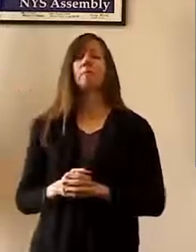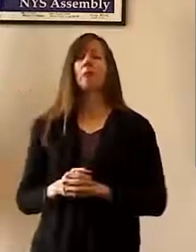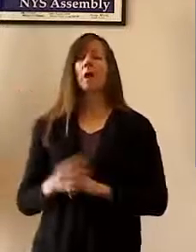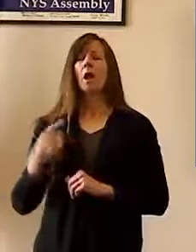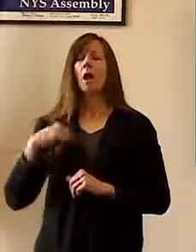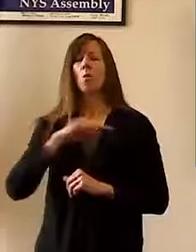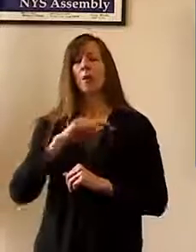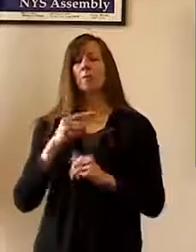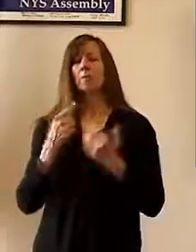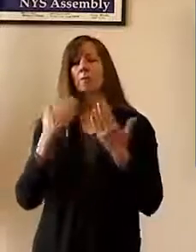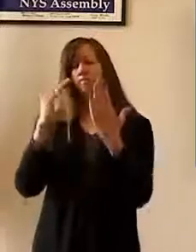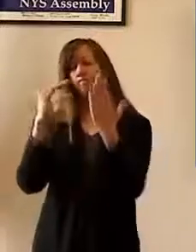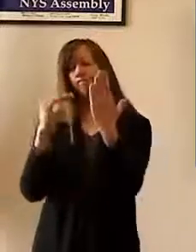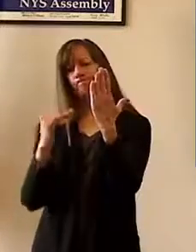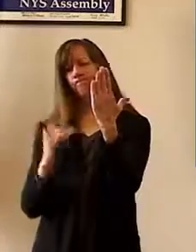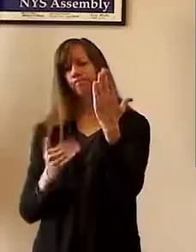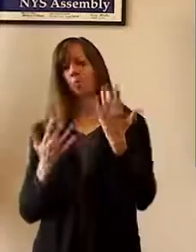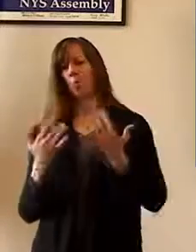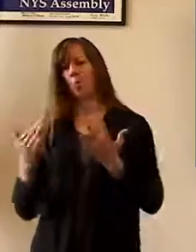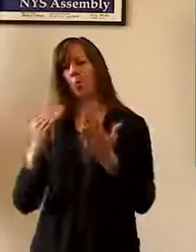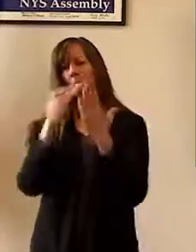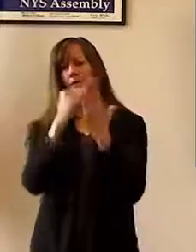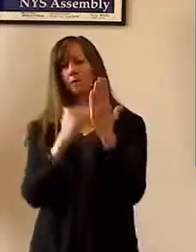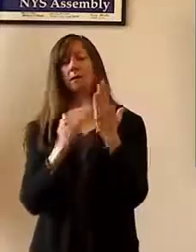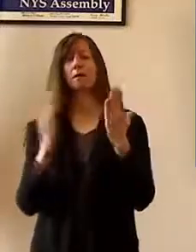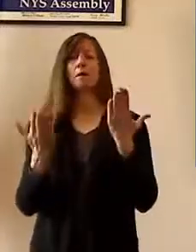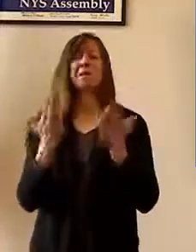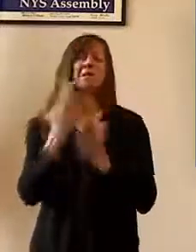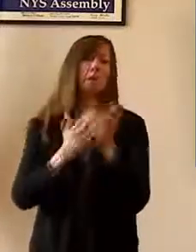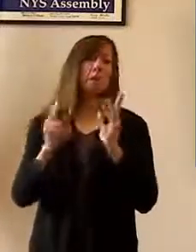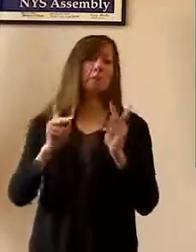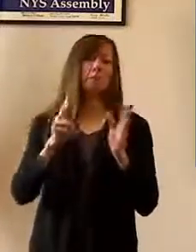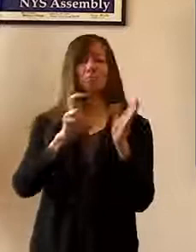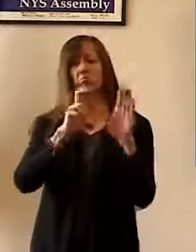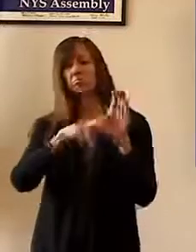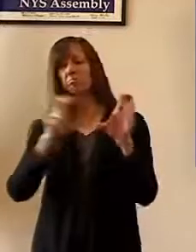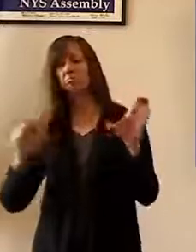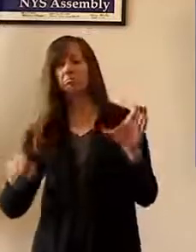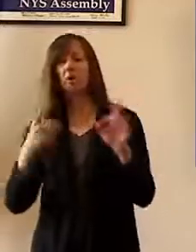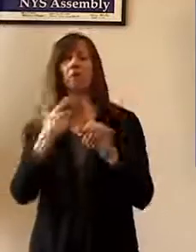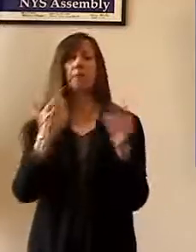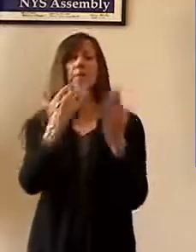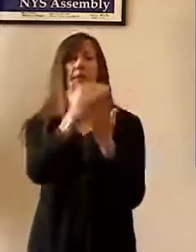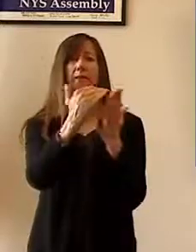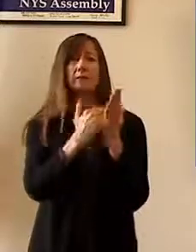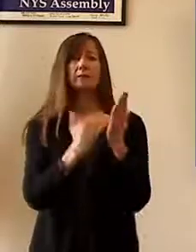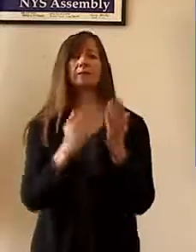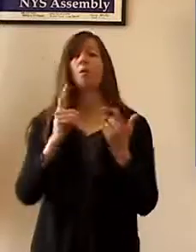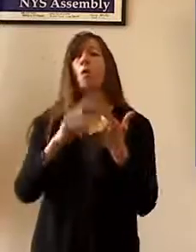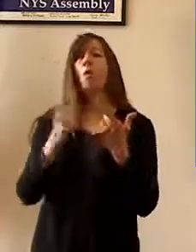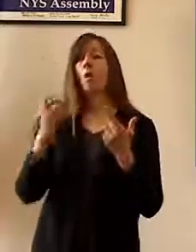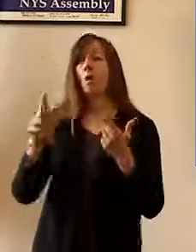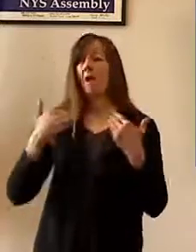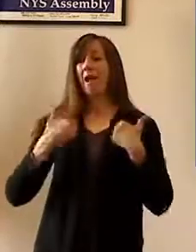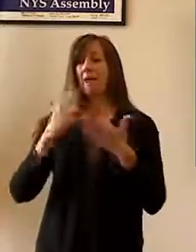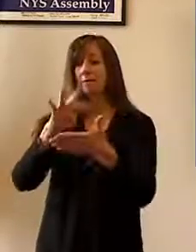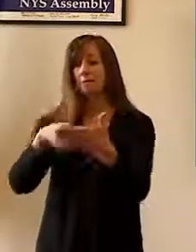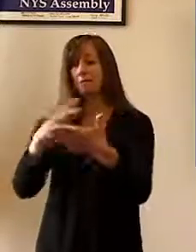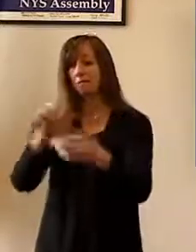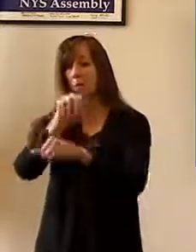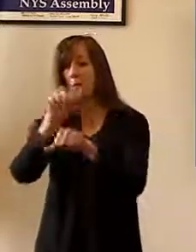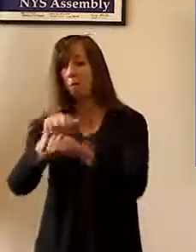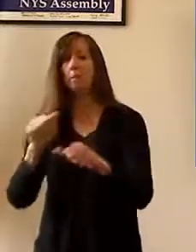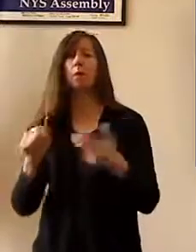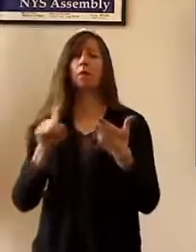have either opted out of the list or have received their vaccines or are scheduled to receive their vaccines. So we are going through